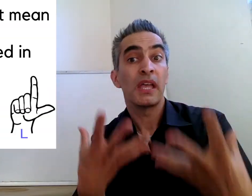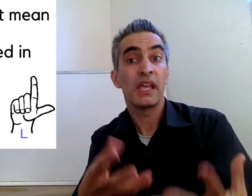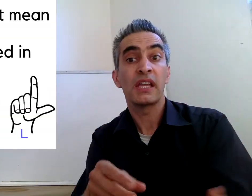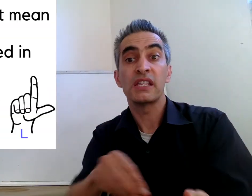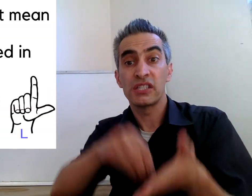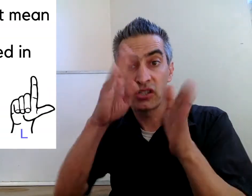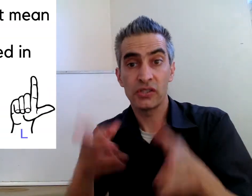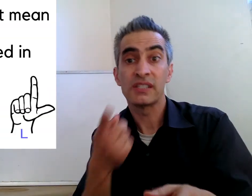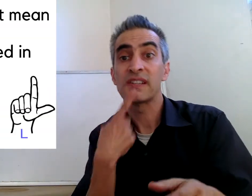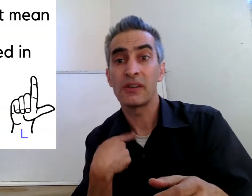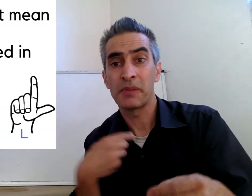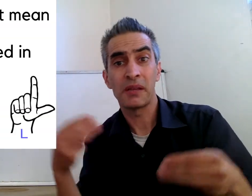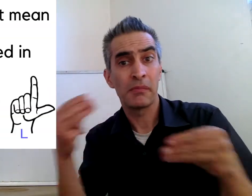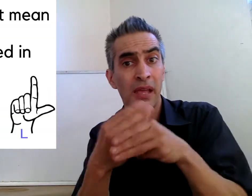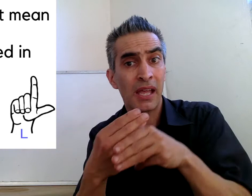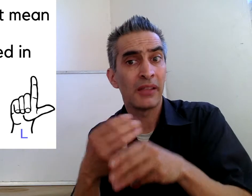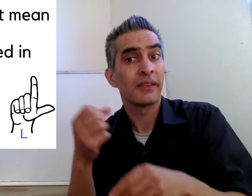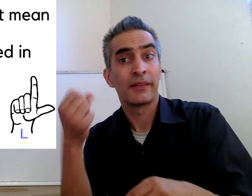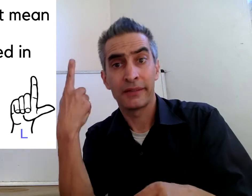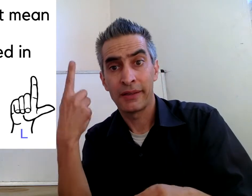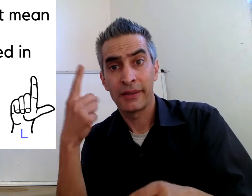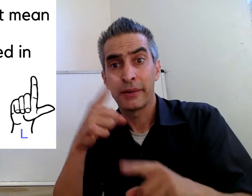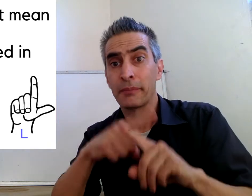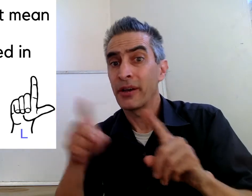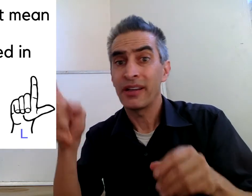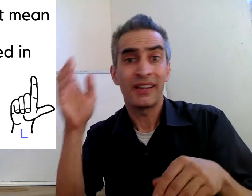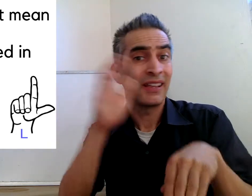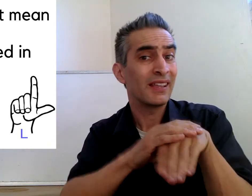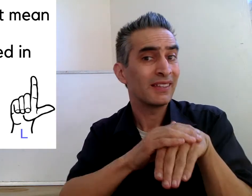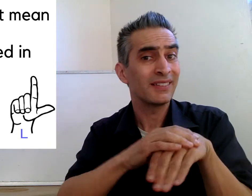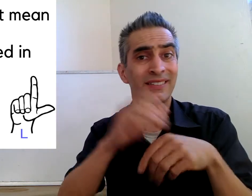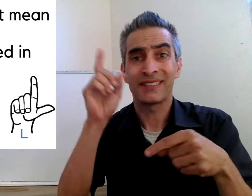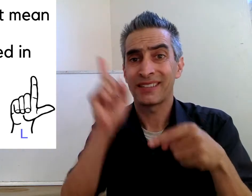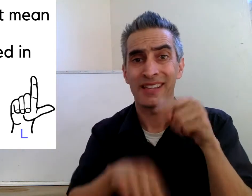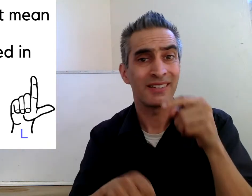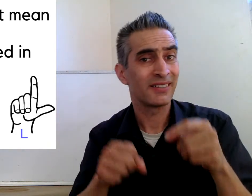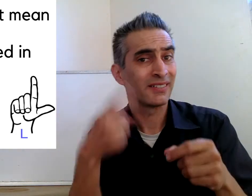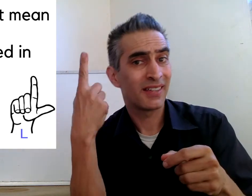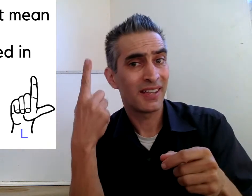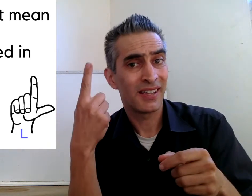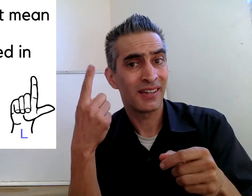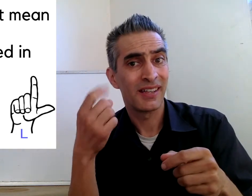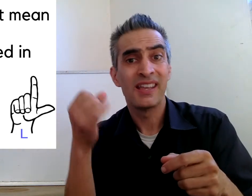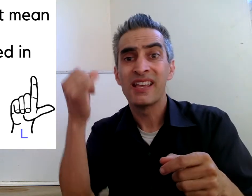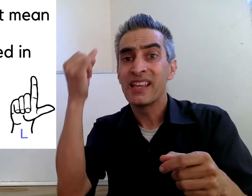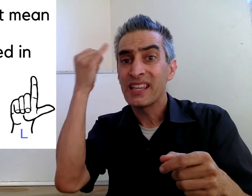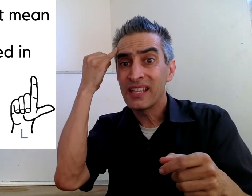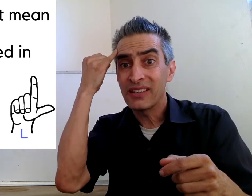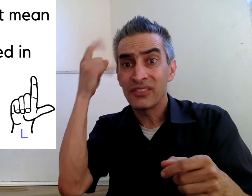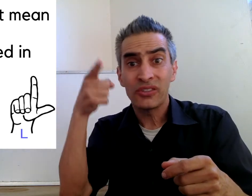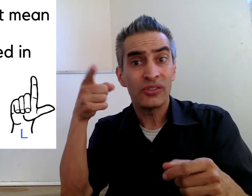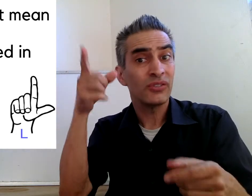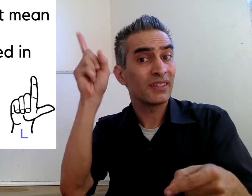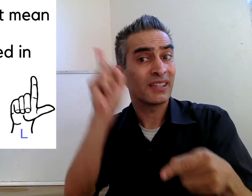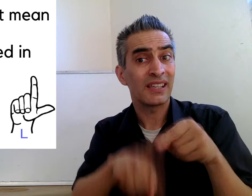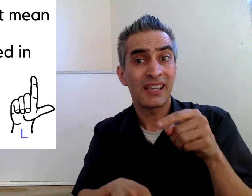Many students tell me, math, I can understand, but I can't understand English. If you